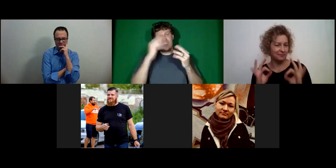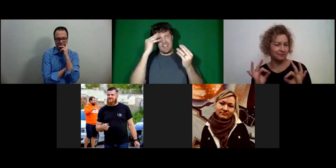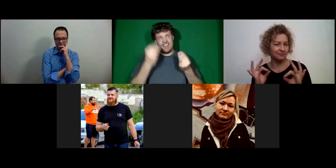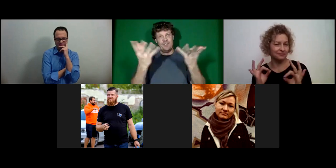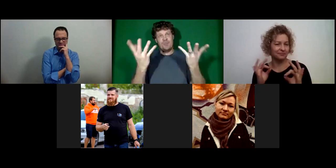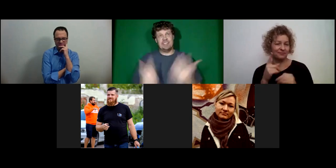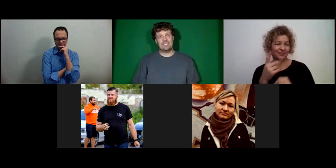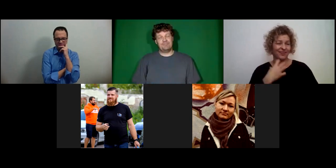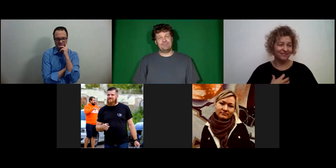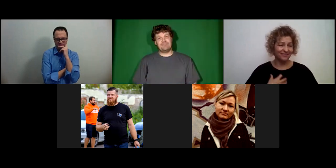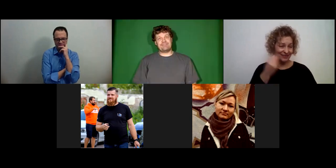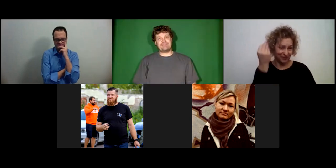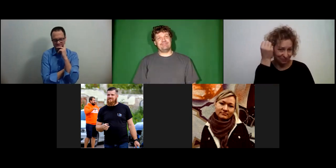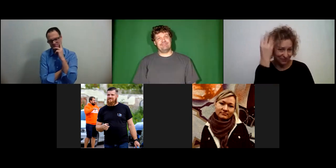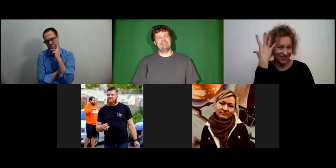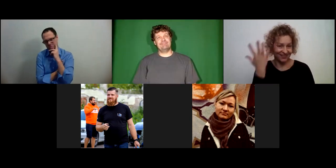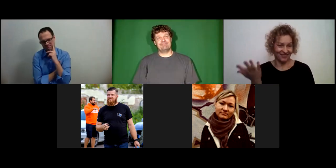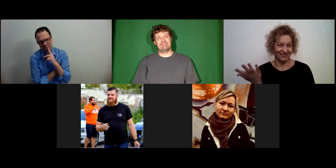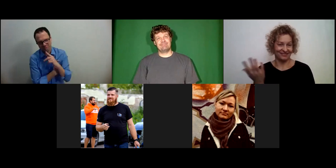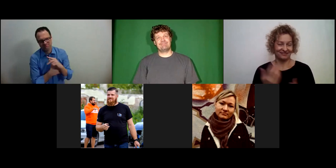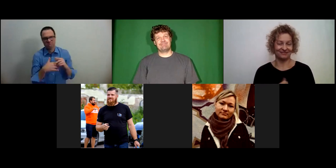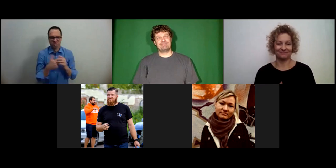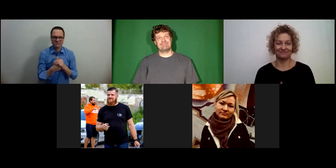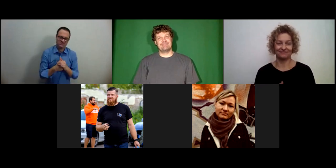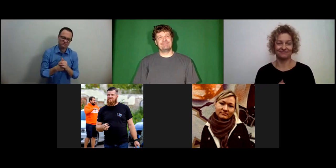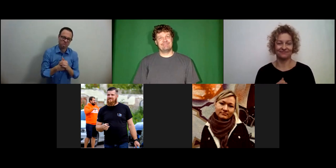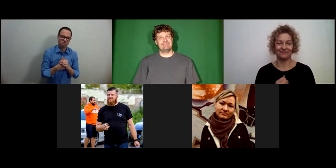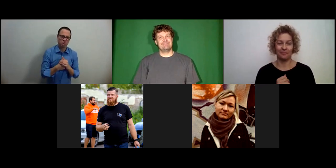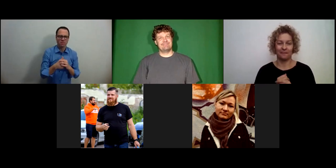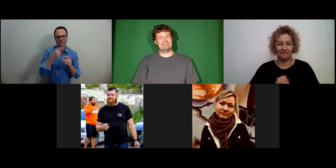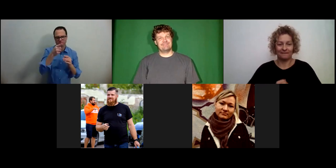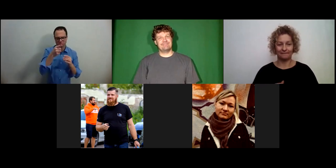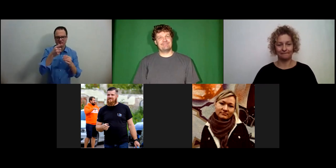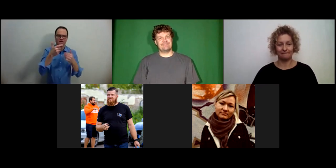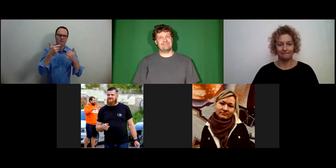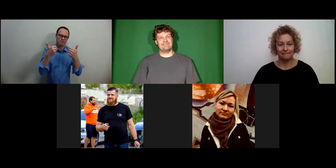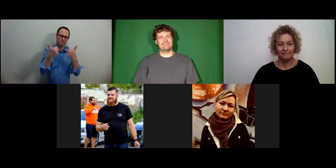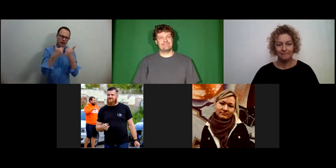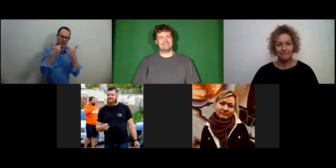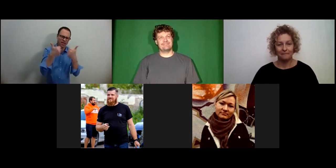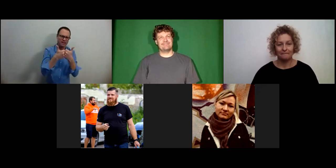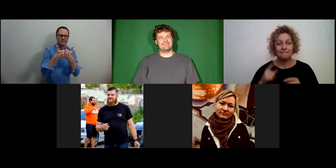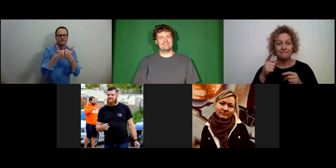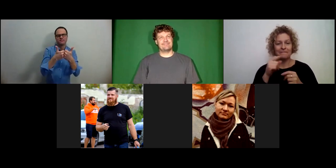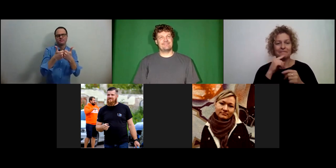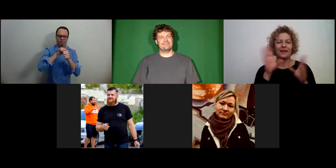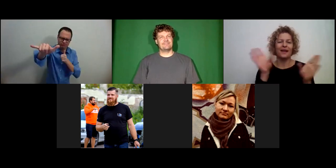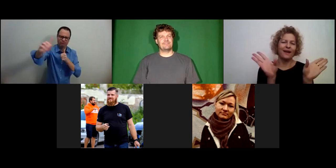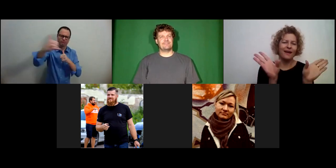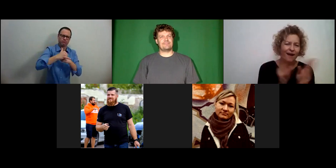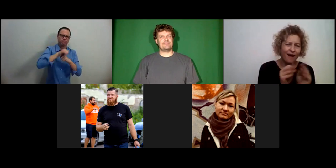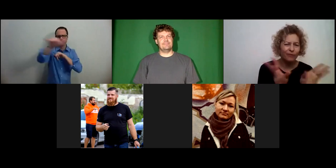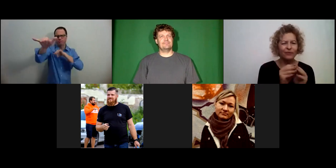only signs. But luckily, because I was able to share that with this Romanian player, he changed the way he talked with his